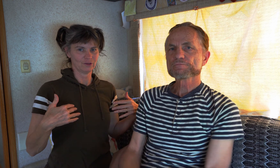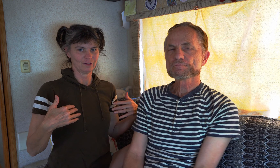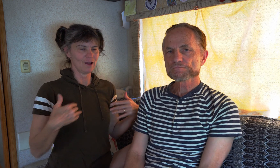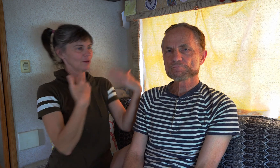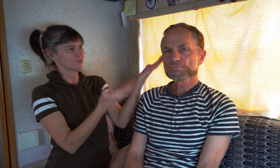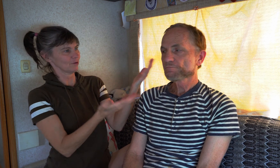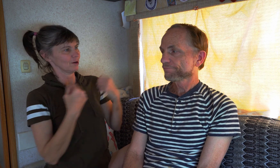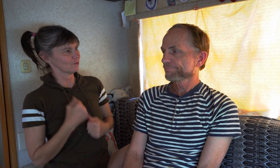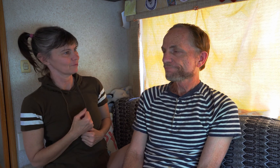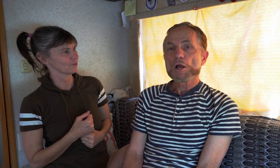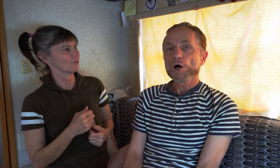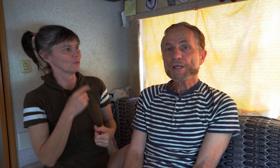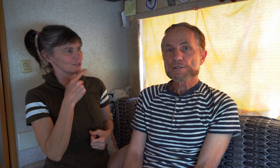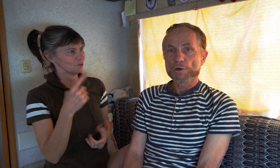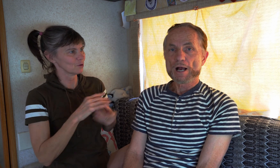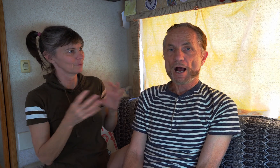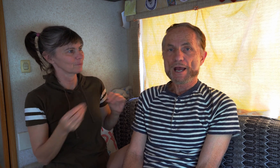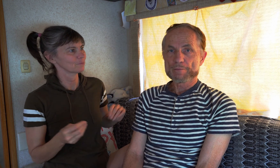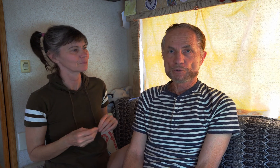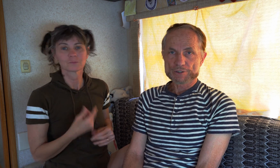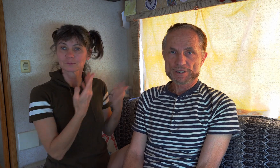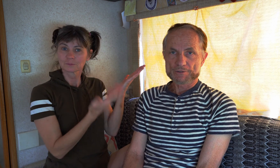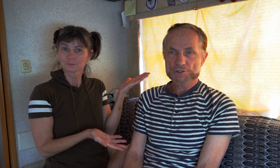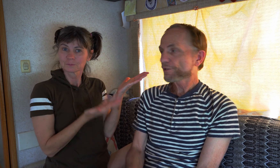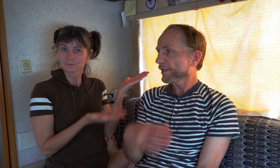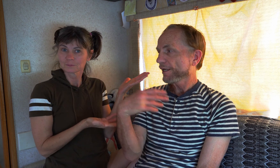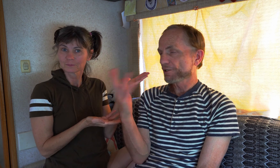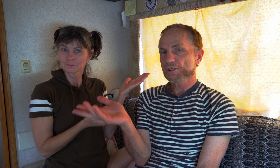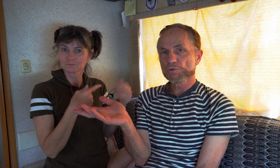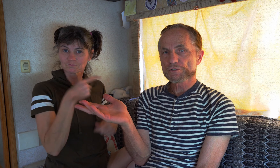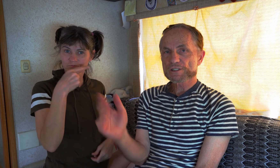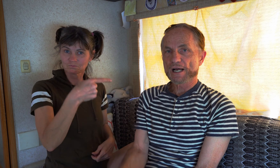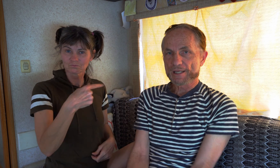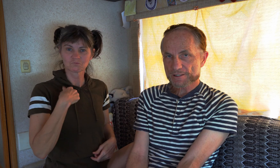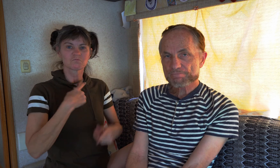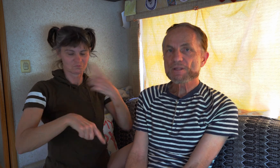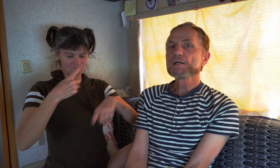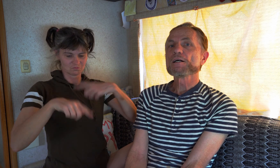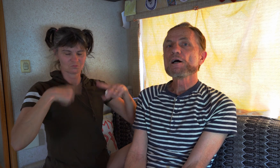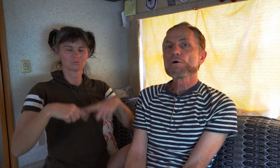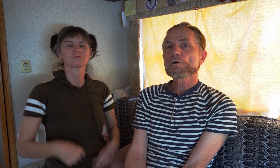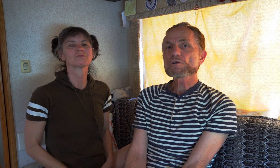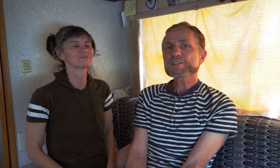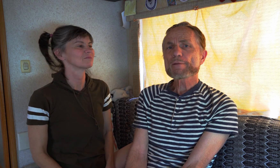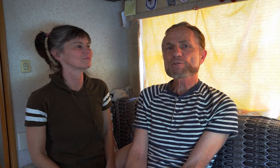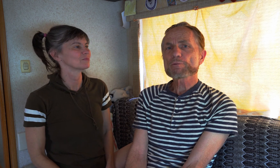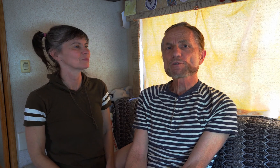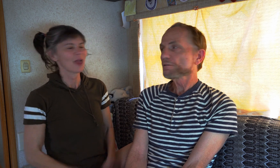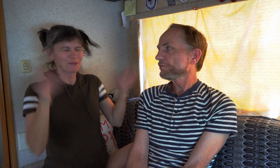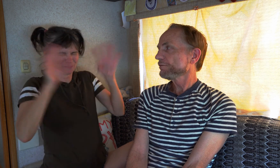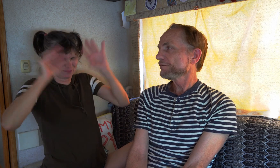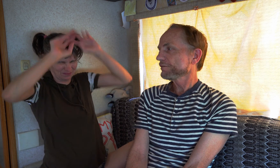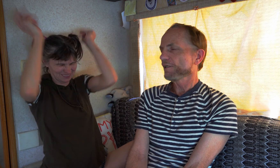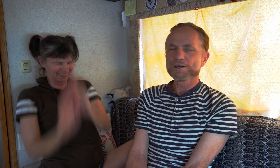clothes. All right, so here. Okay, so I am going to tell the story, and she will do the signs. Once upon a time, there was an